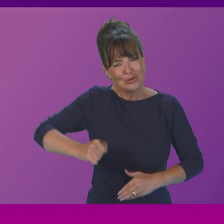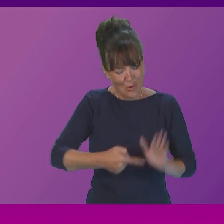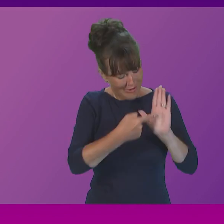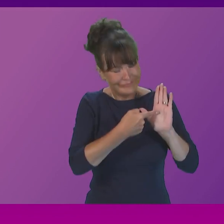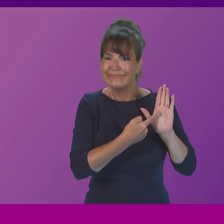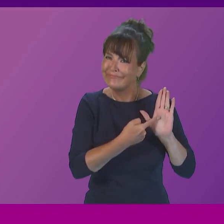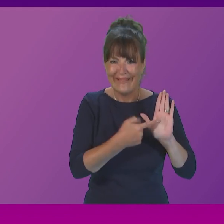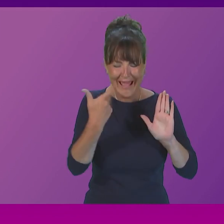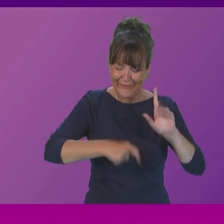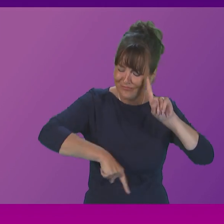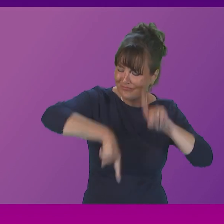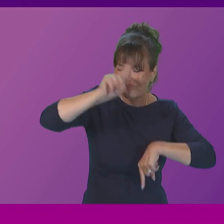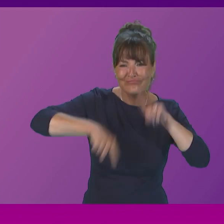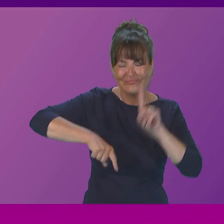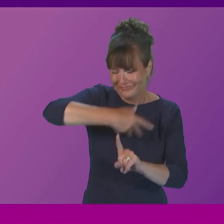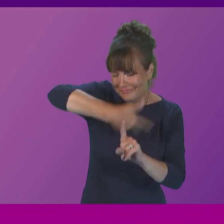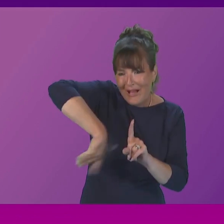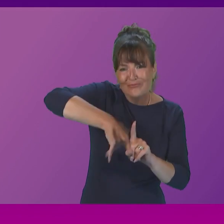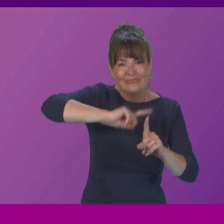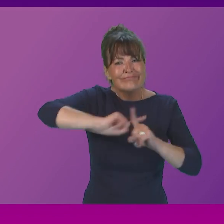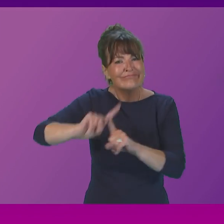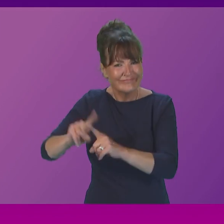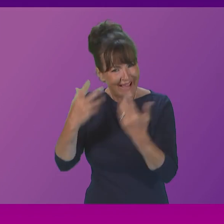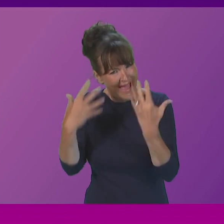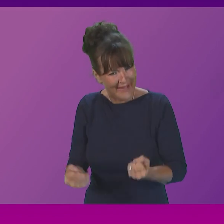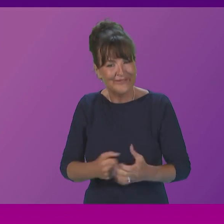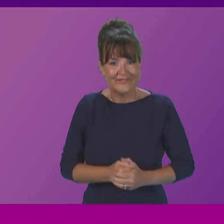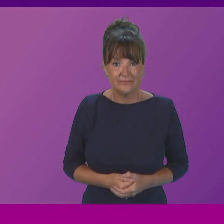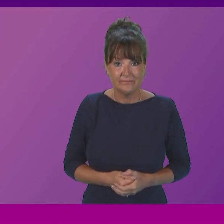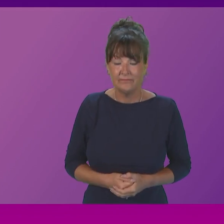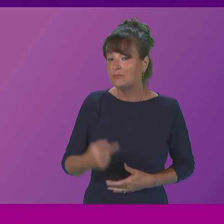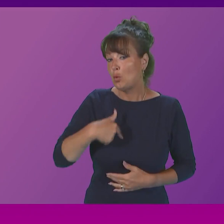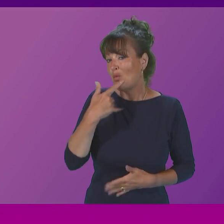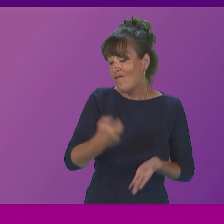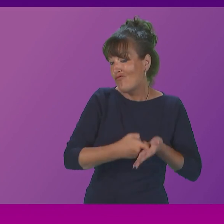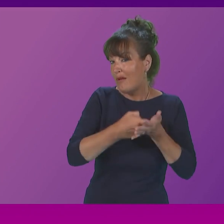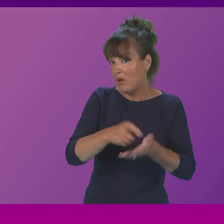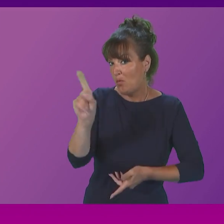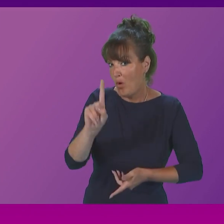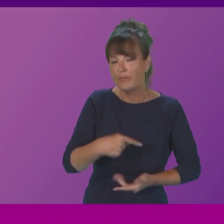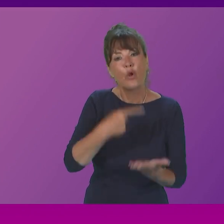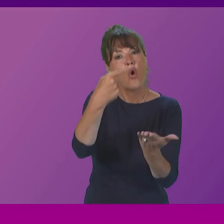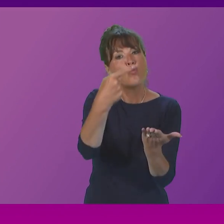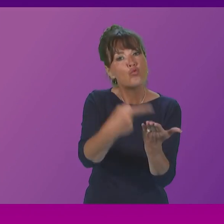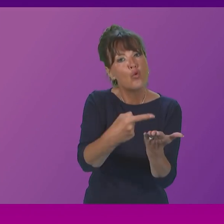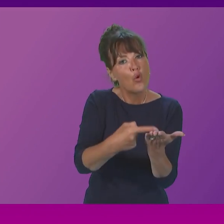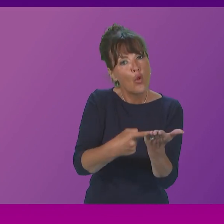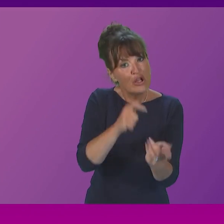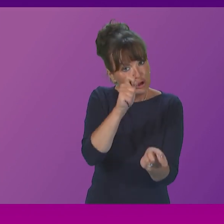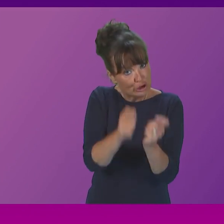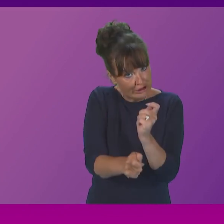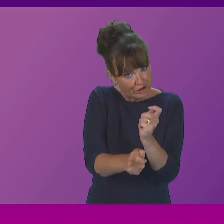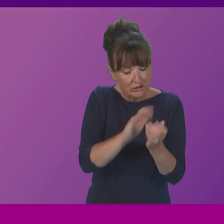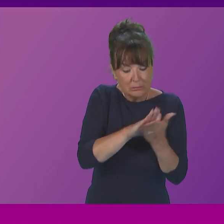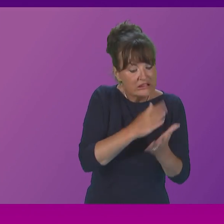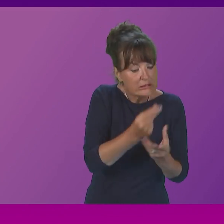these seats. So our cross-party recommendations include rule changes to guarantee more equal representation on key bodies